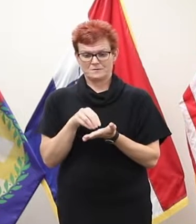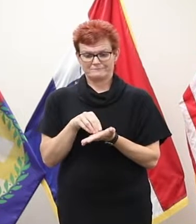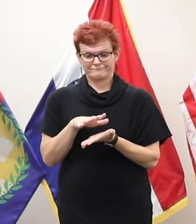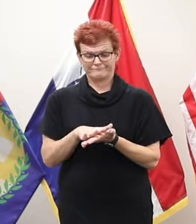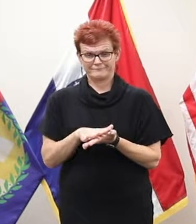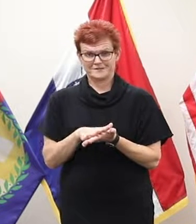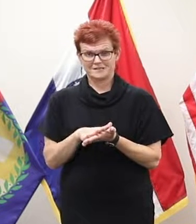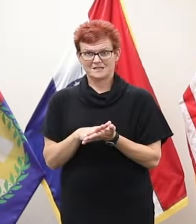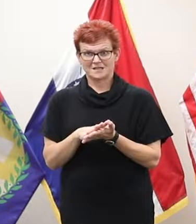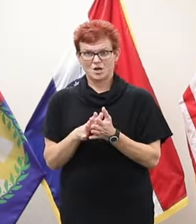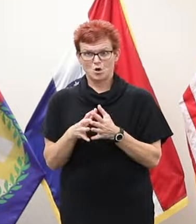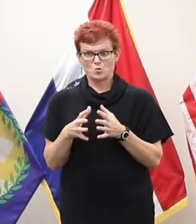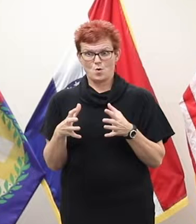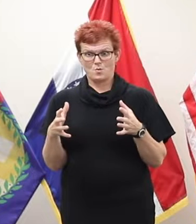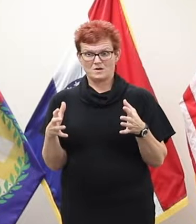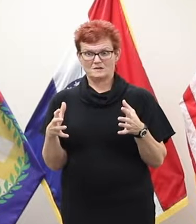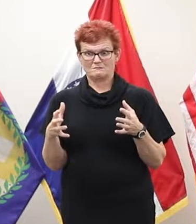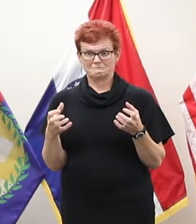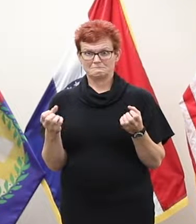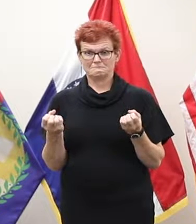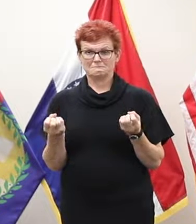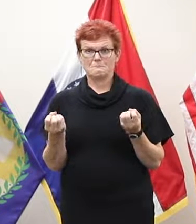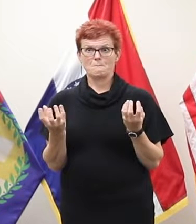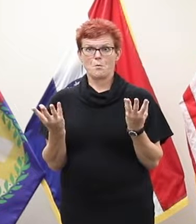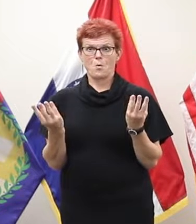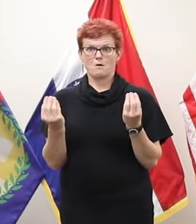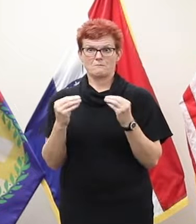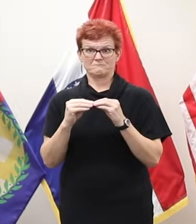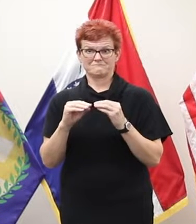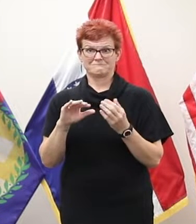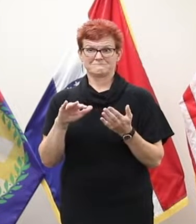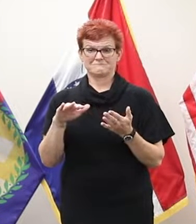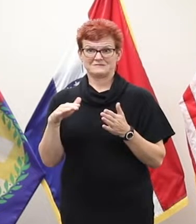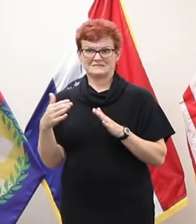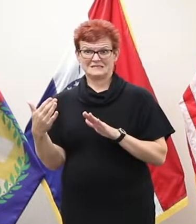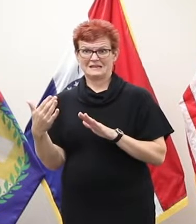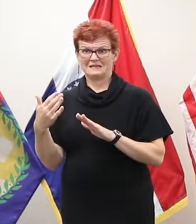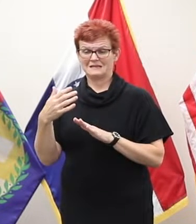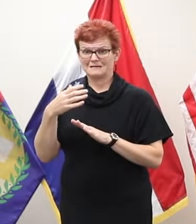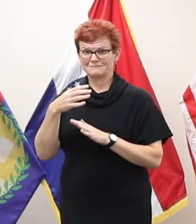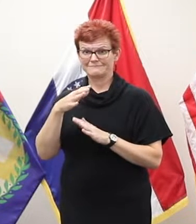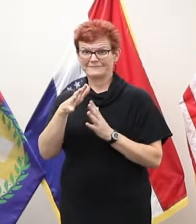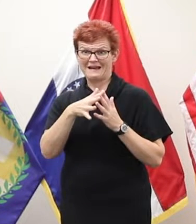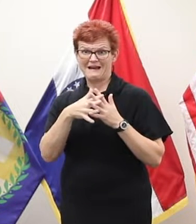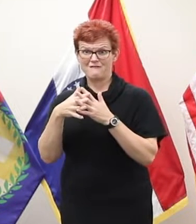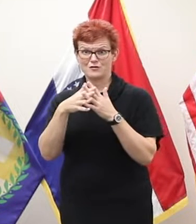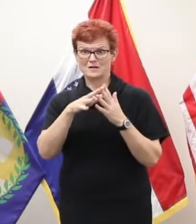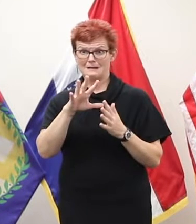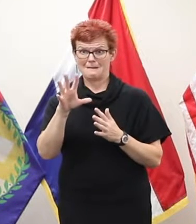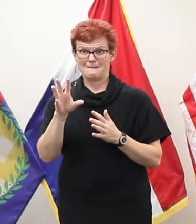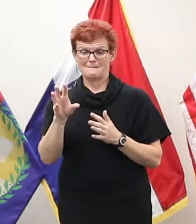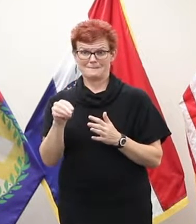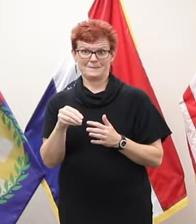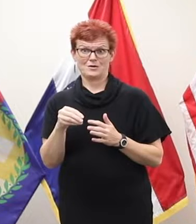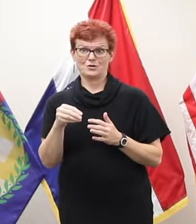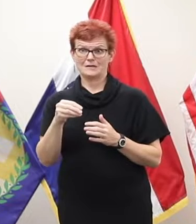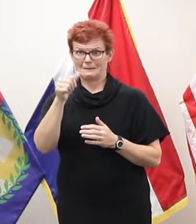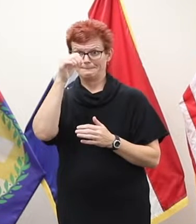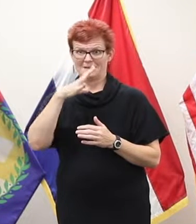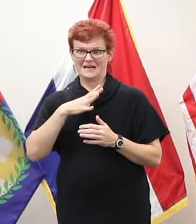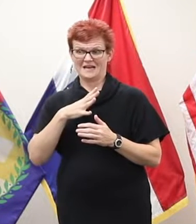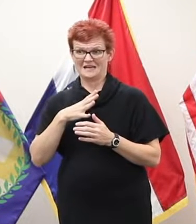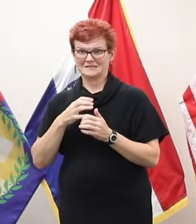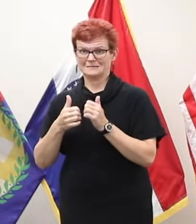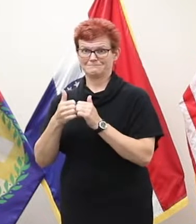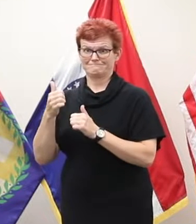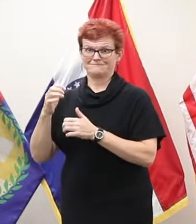disparity in overdose deaths, with African American men far more likely to die of an overdose than any other group. And last